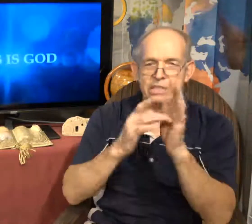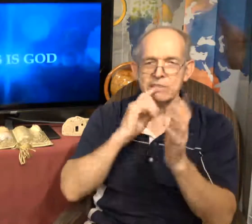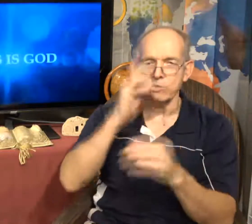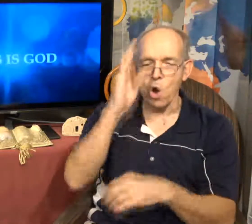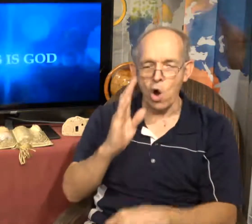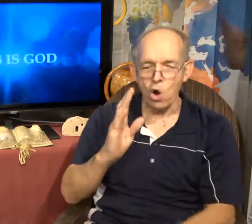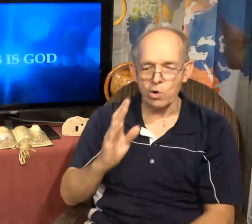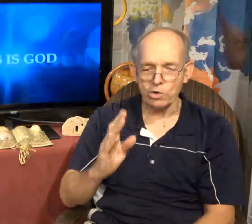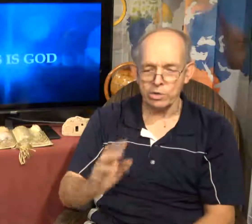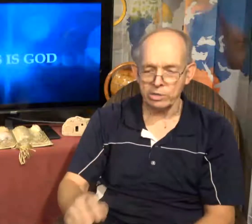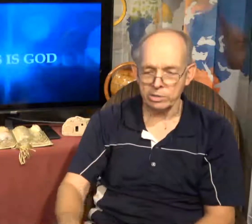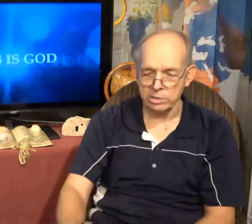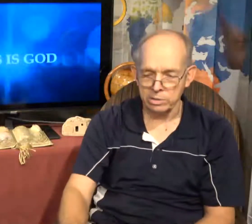Jesus God.